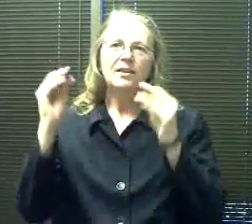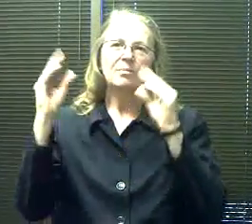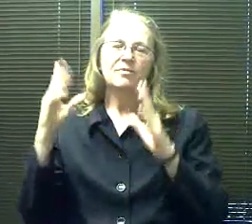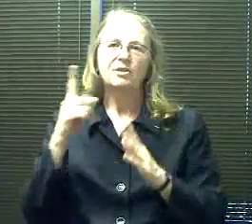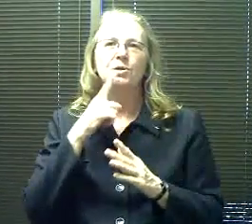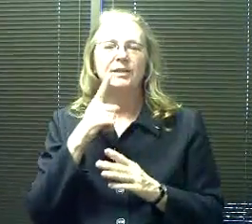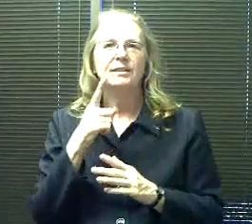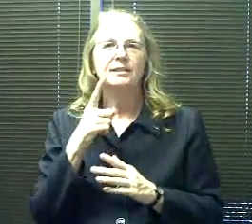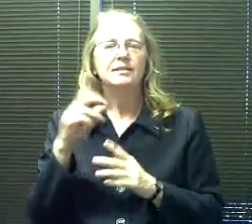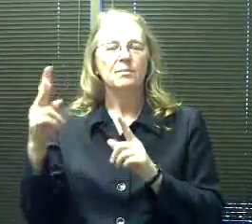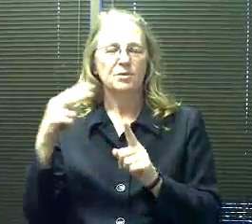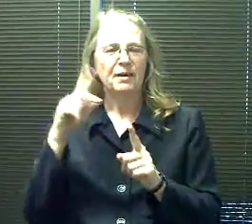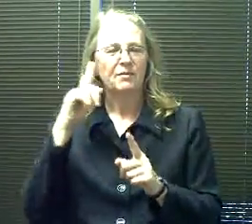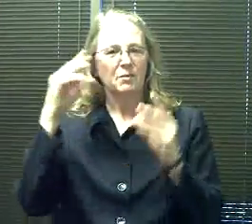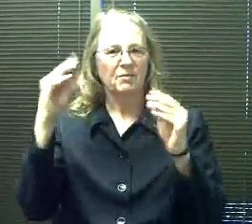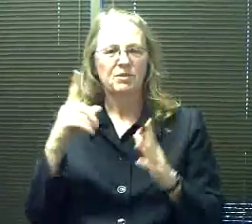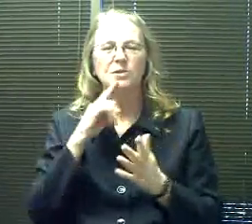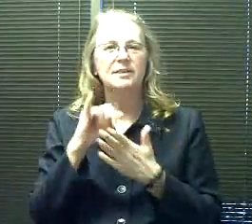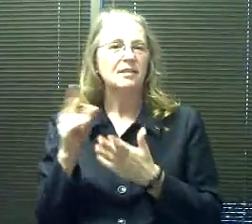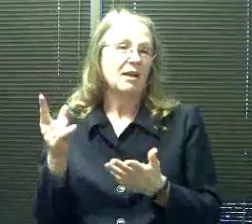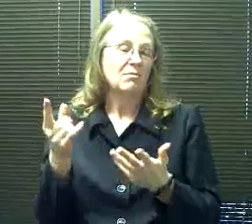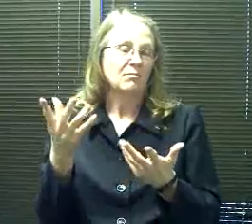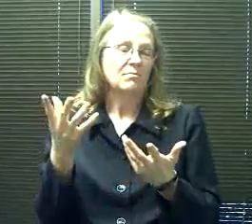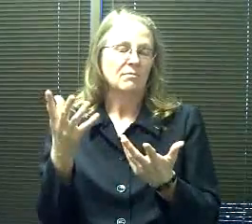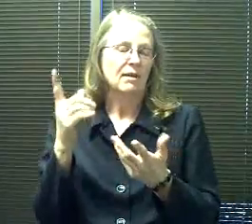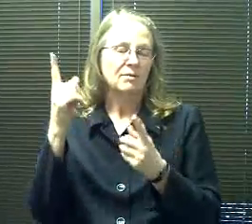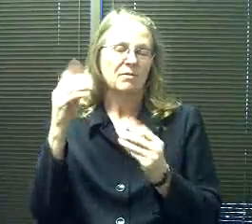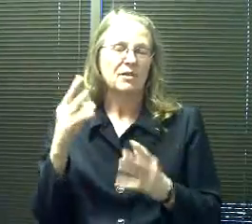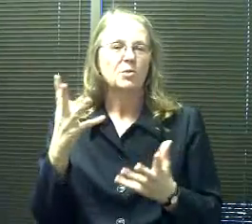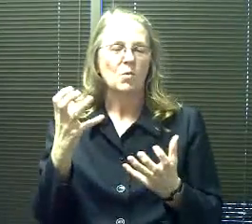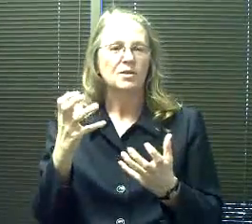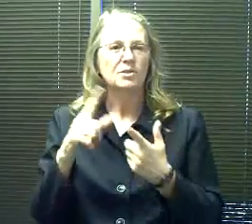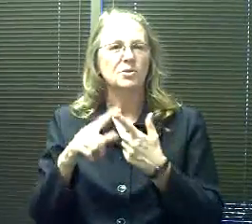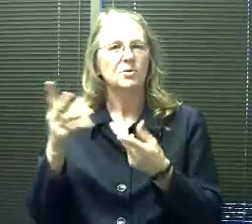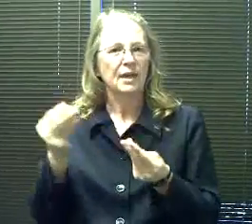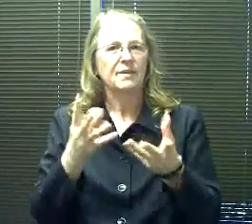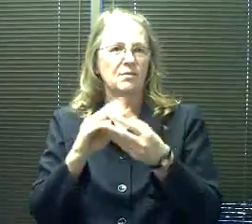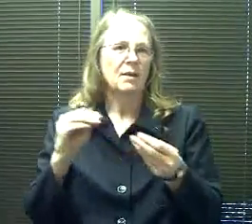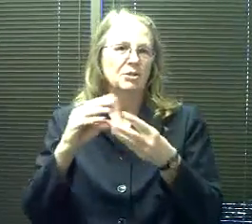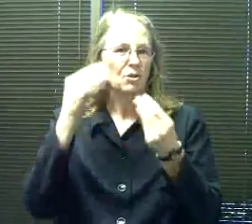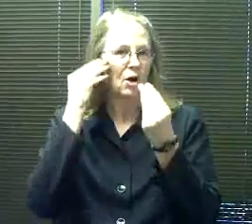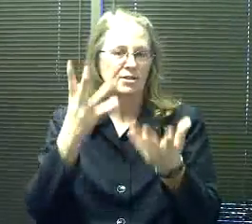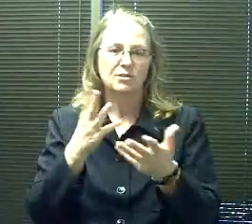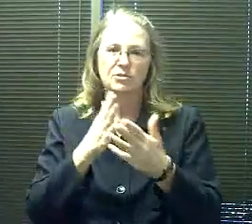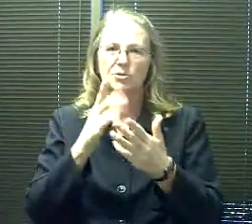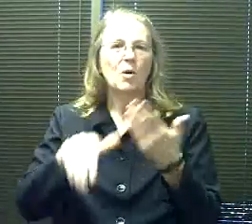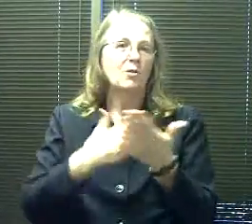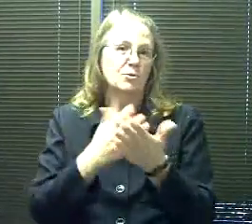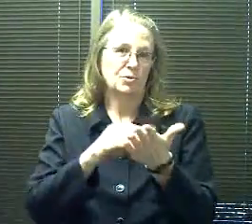The perspective of the professor is that the professor wants to get the information across to all the